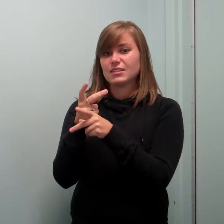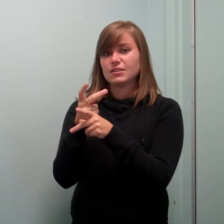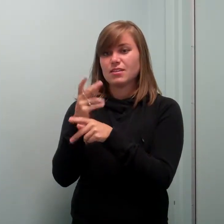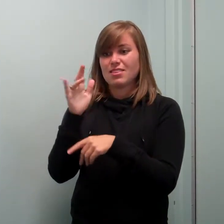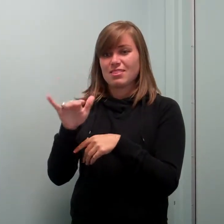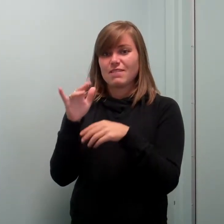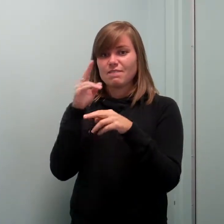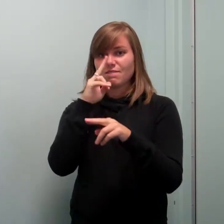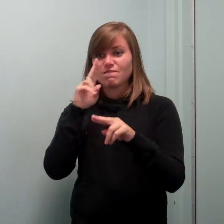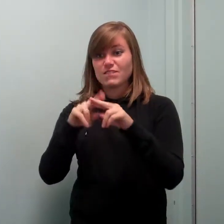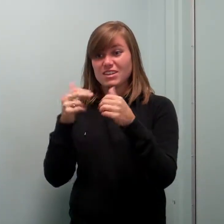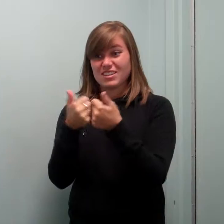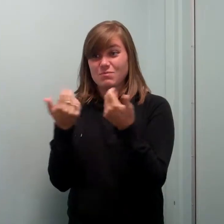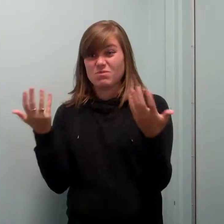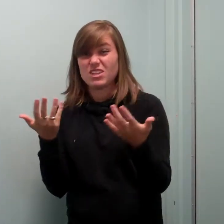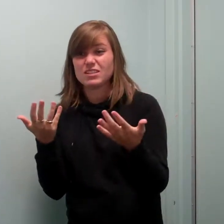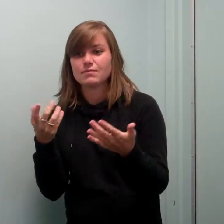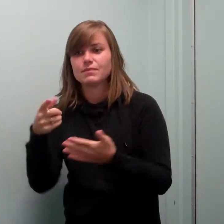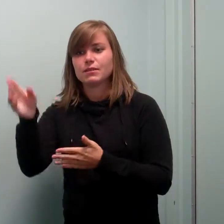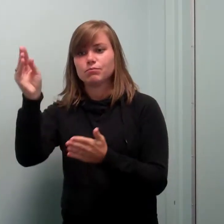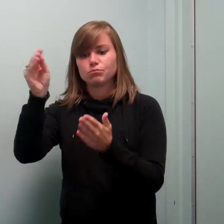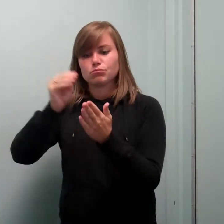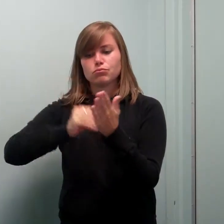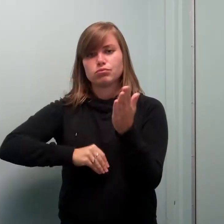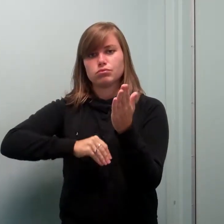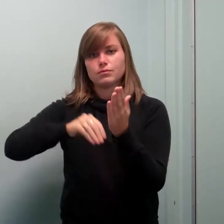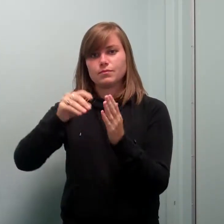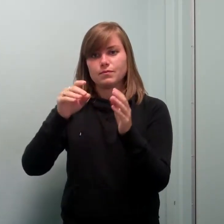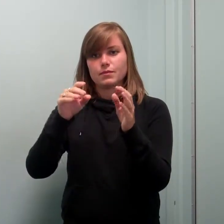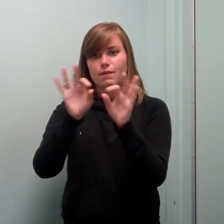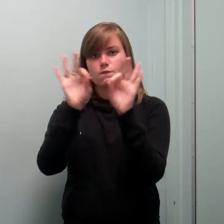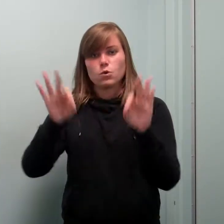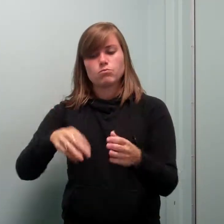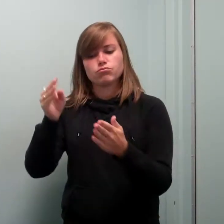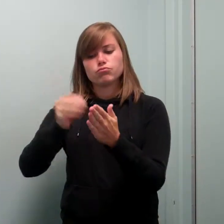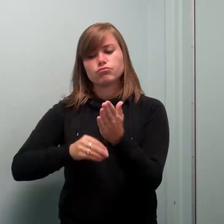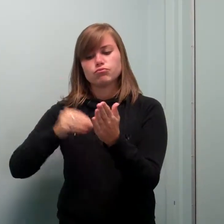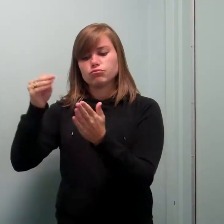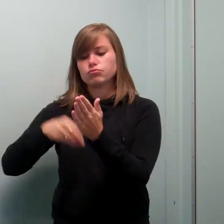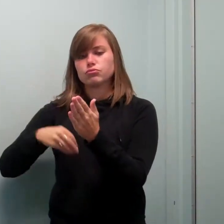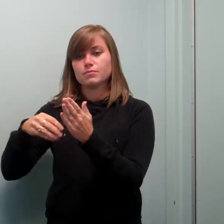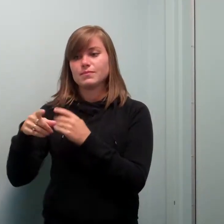forms. He was a college professor at a state school. He knows what paperwork looks like.